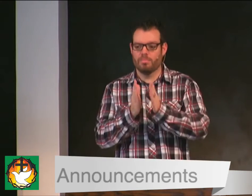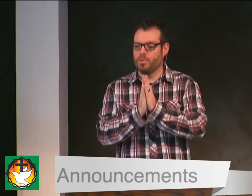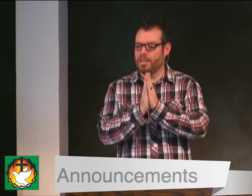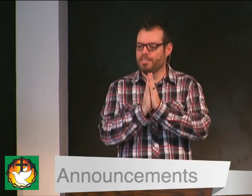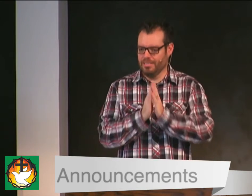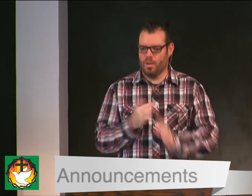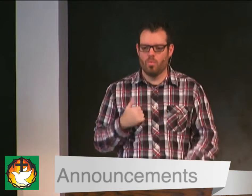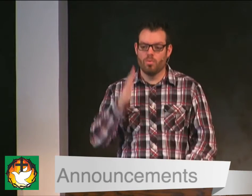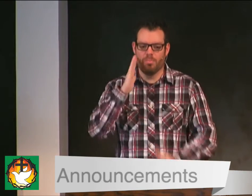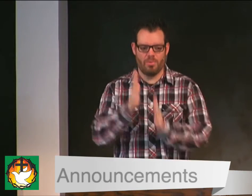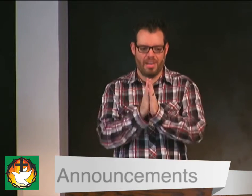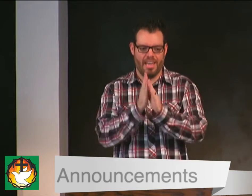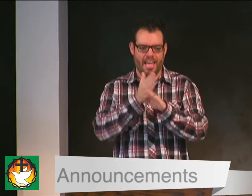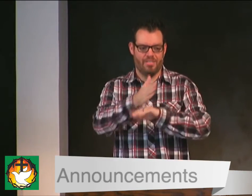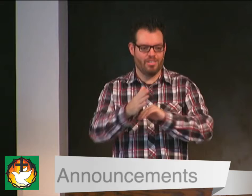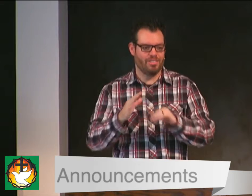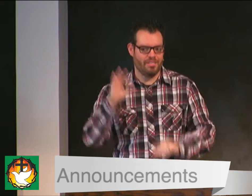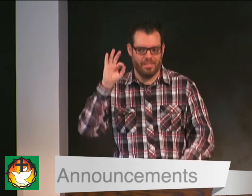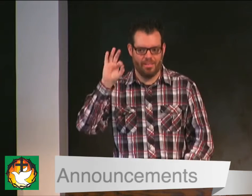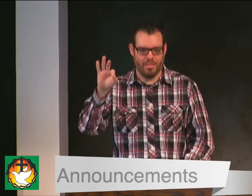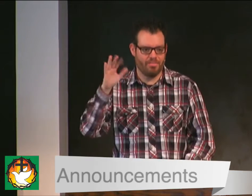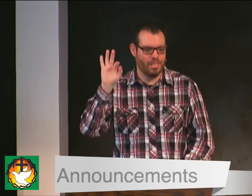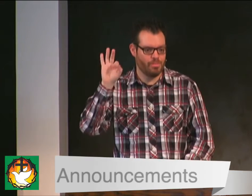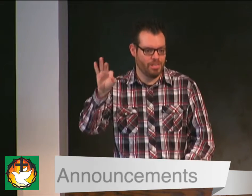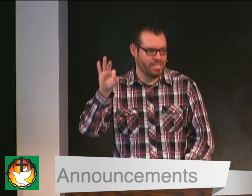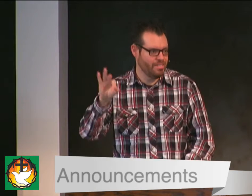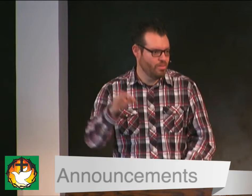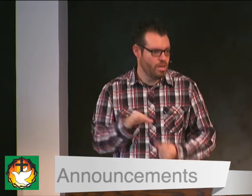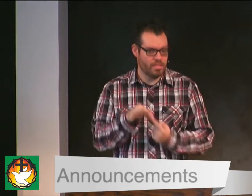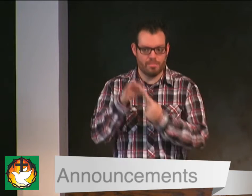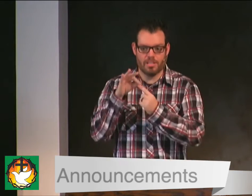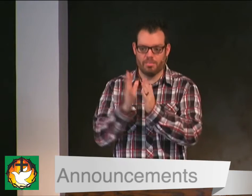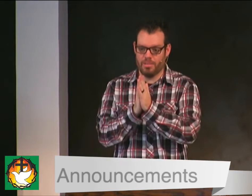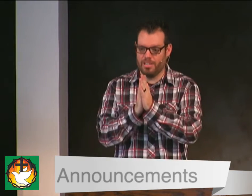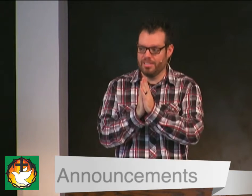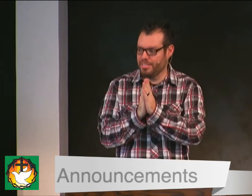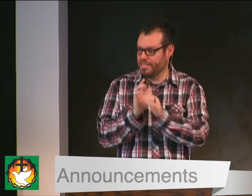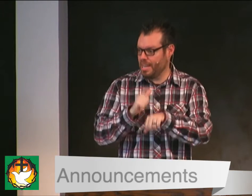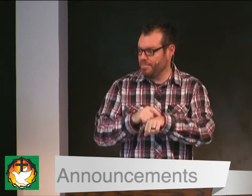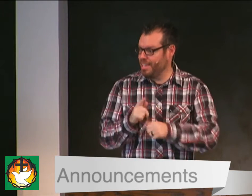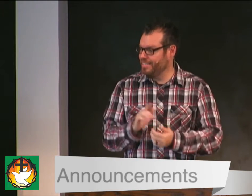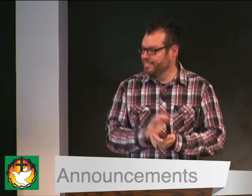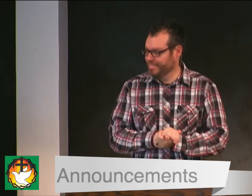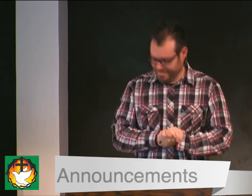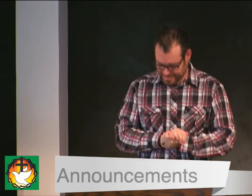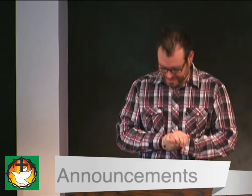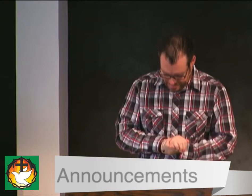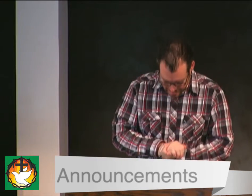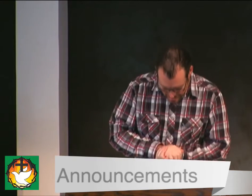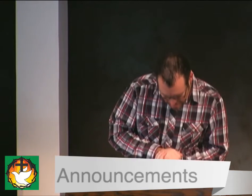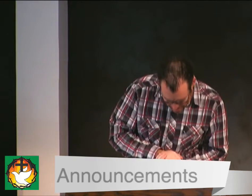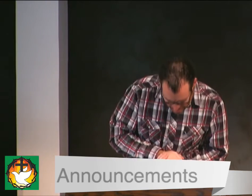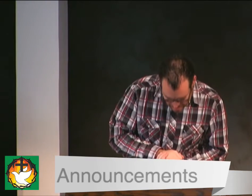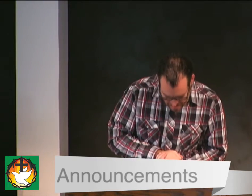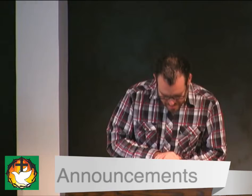So once prayer, we will pray after when I finish preaching. We have a special prayer time, okay?